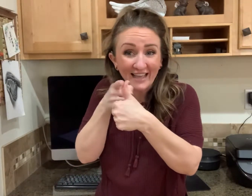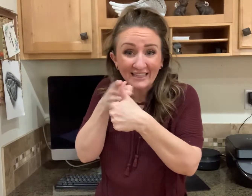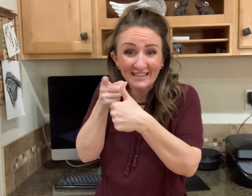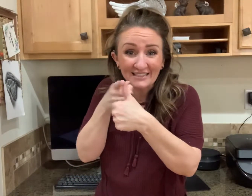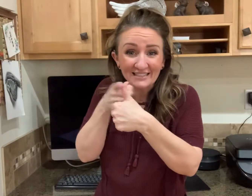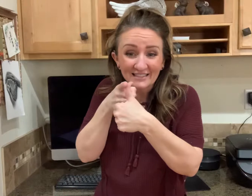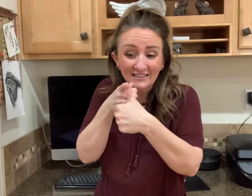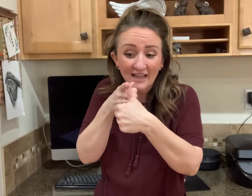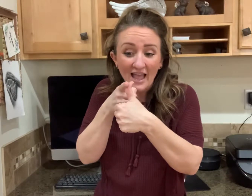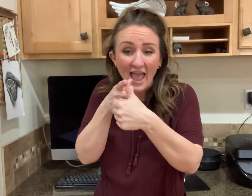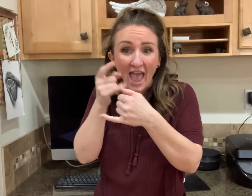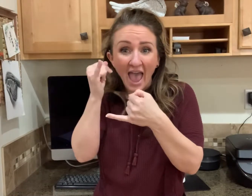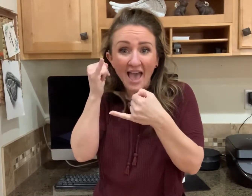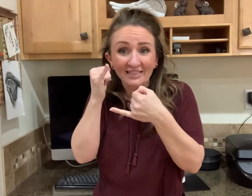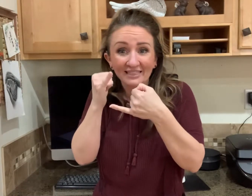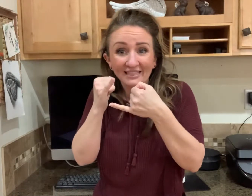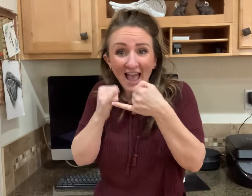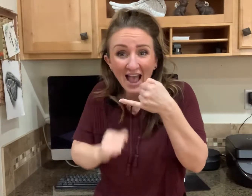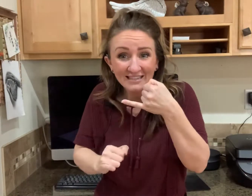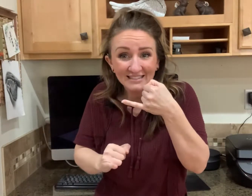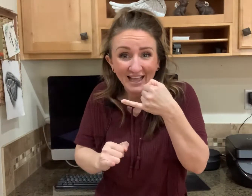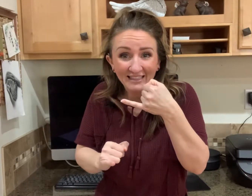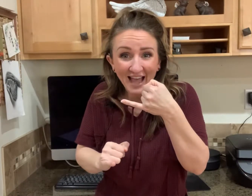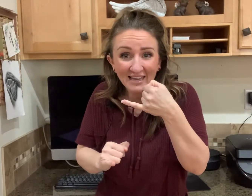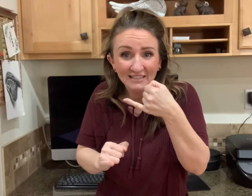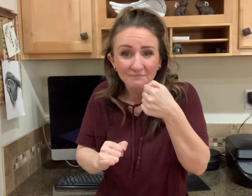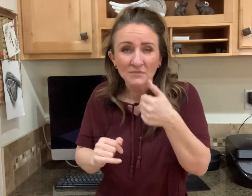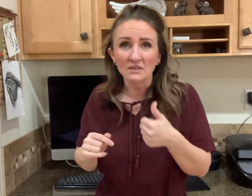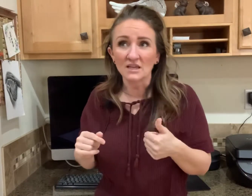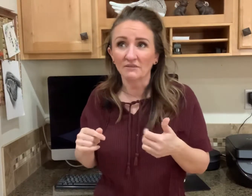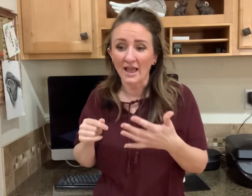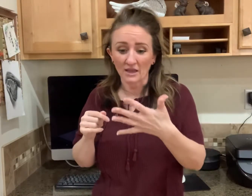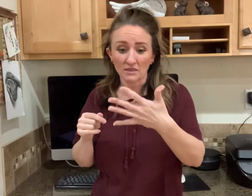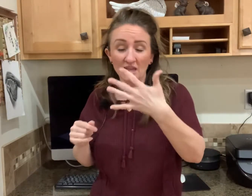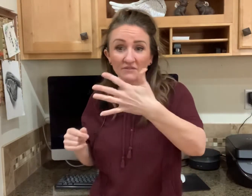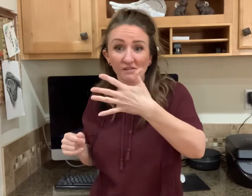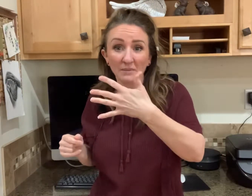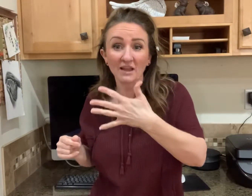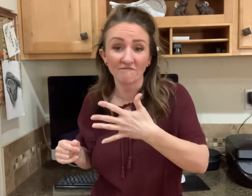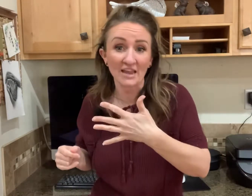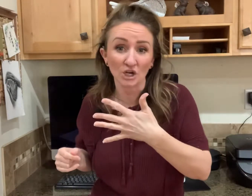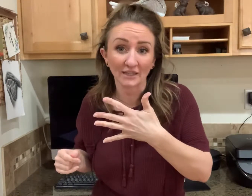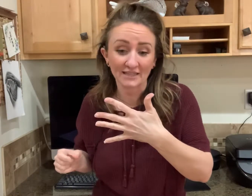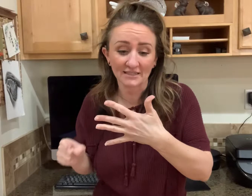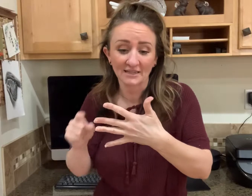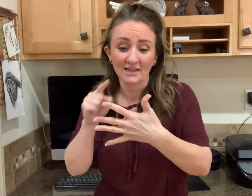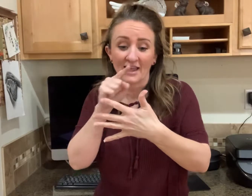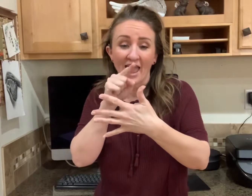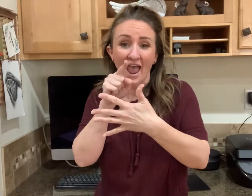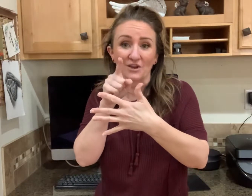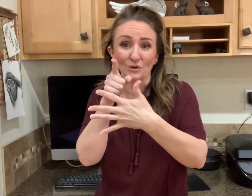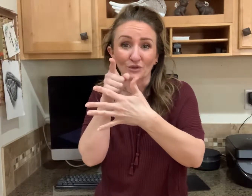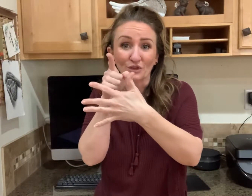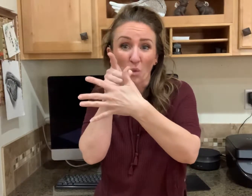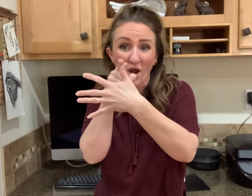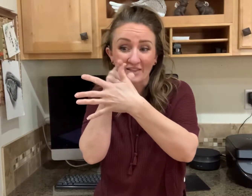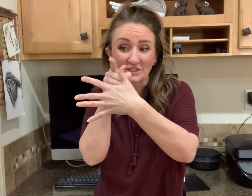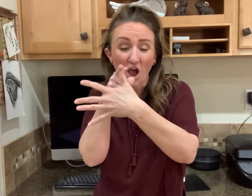this and last like that. Think of this being a finger list, and the one at the top